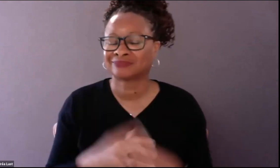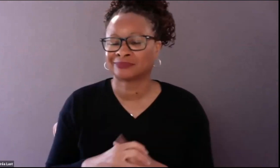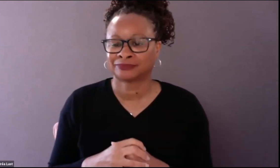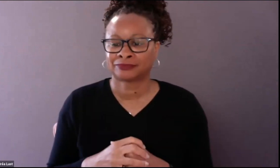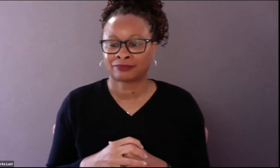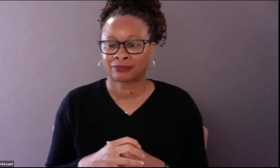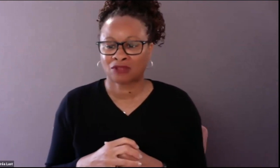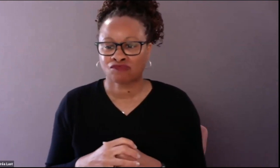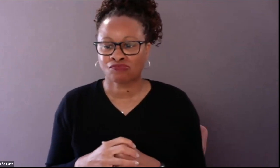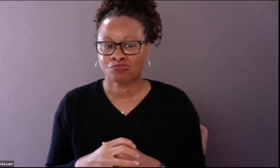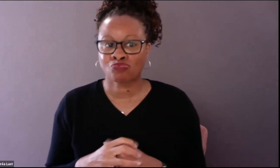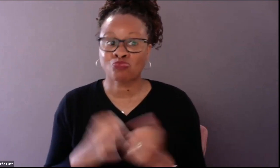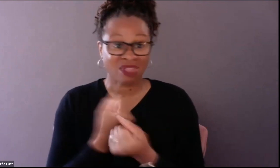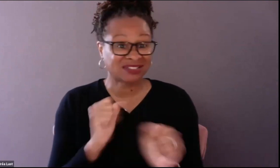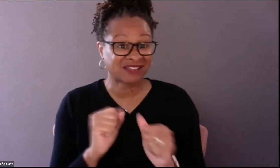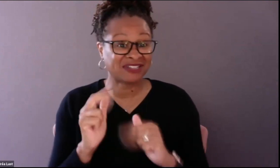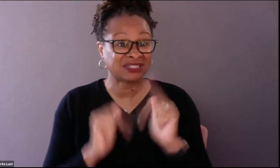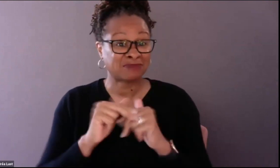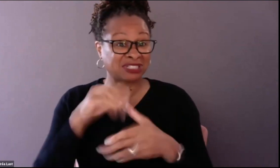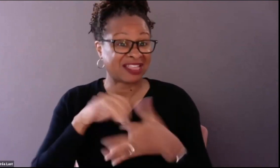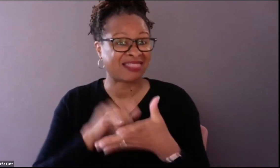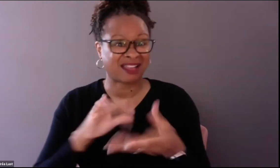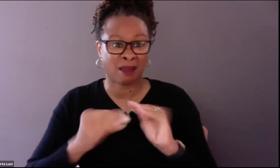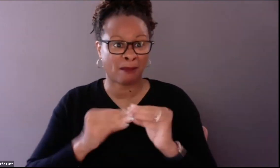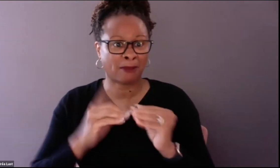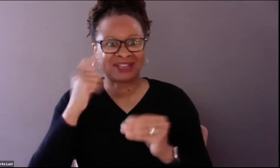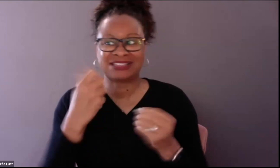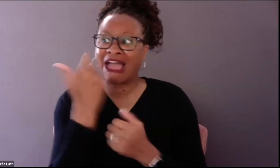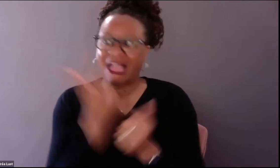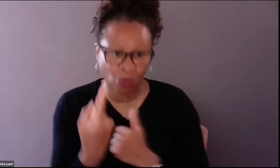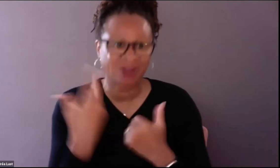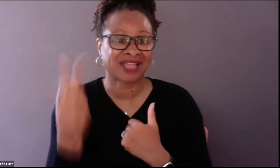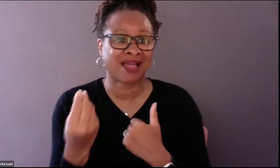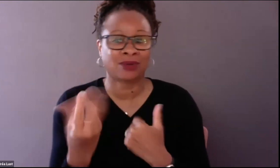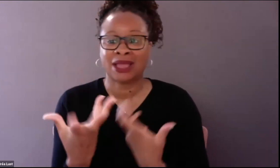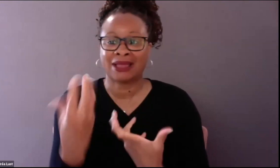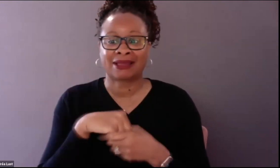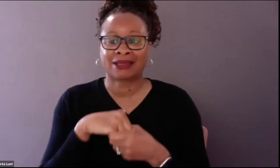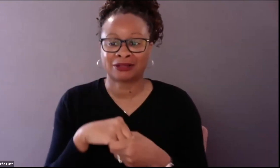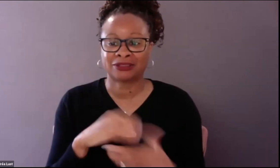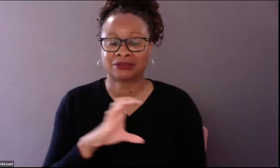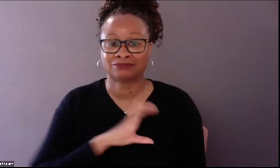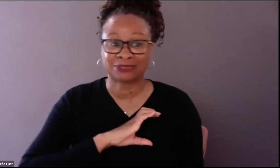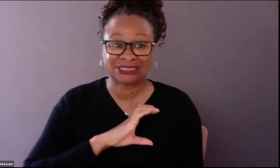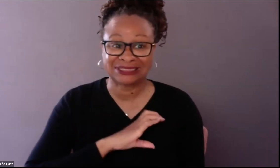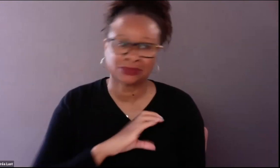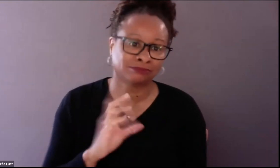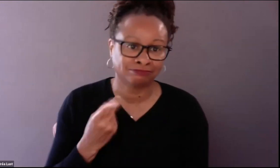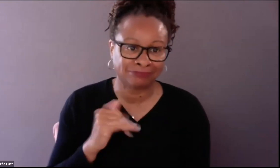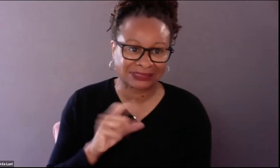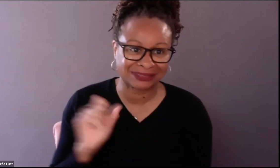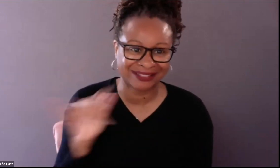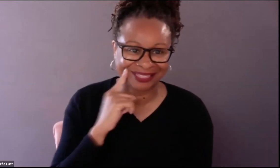Safety is built in because everyone is out, including the thieves, I think.